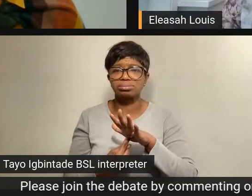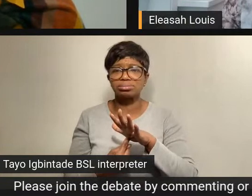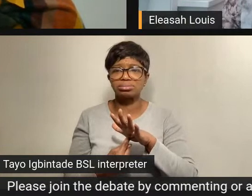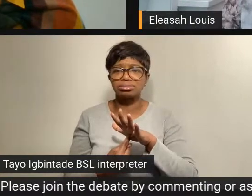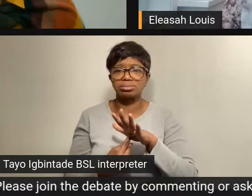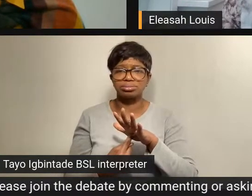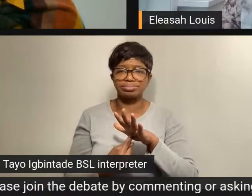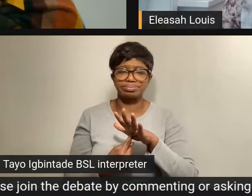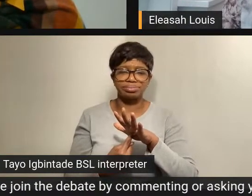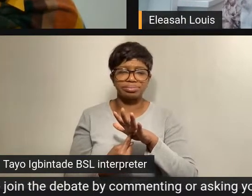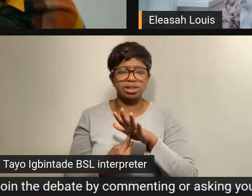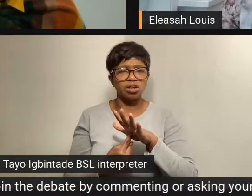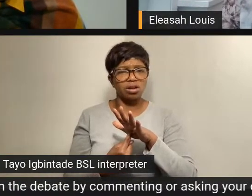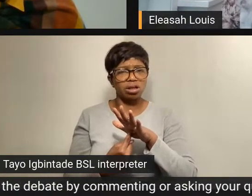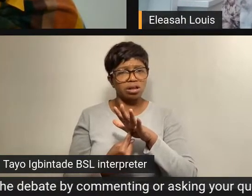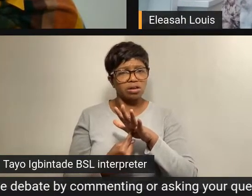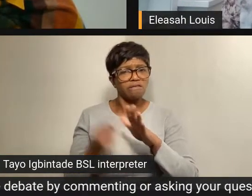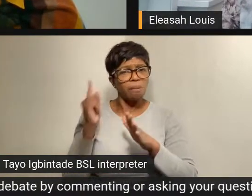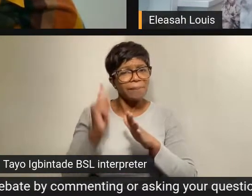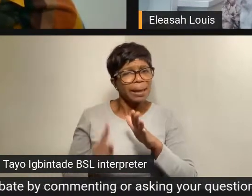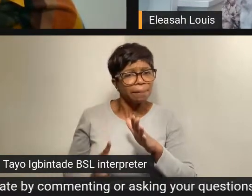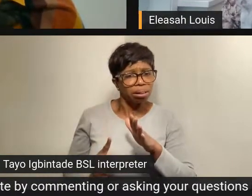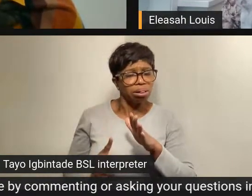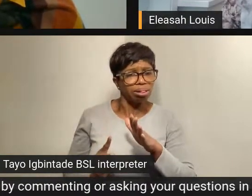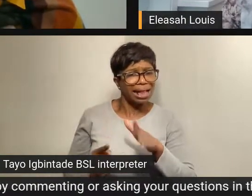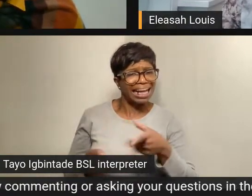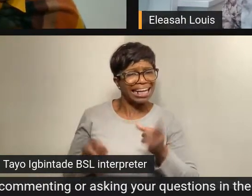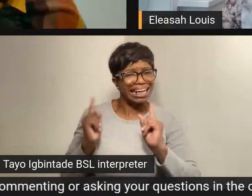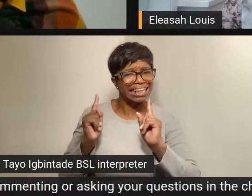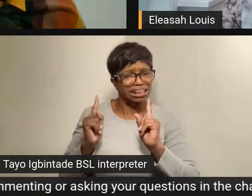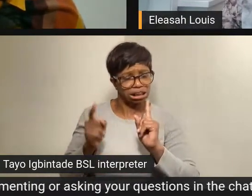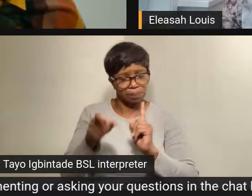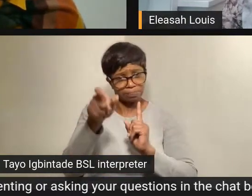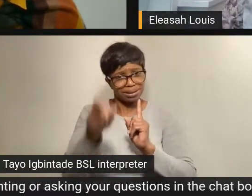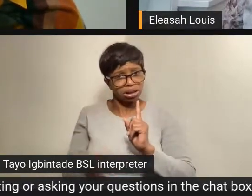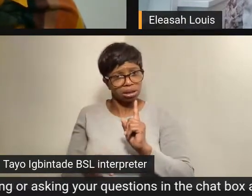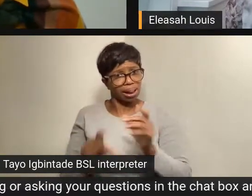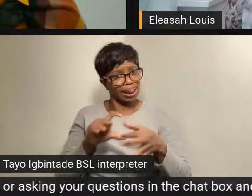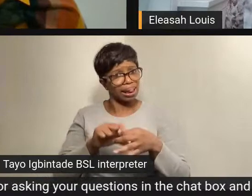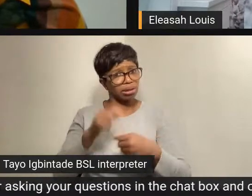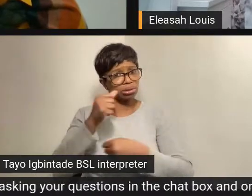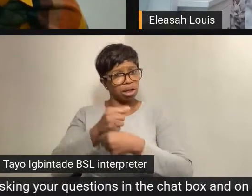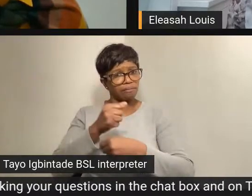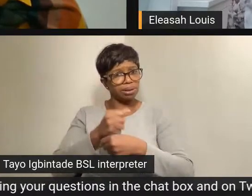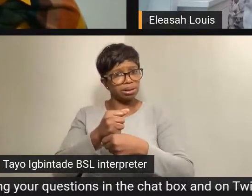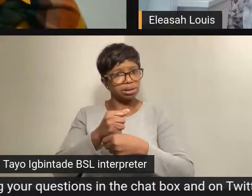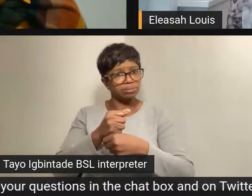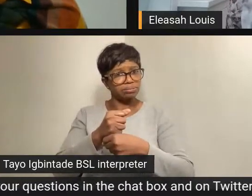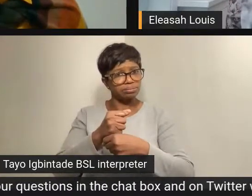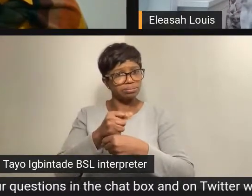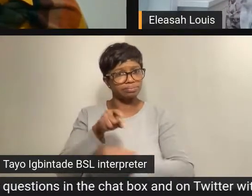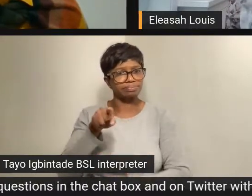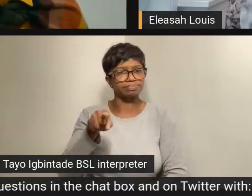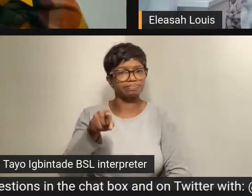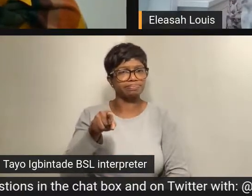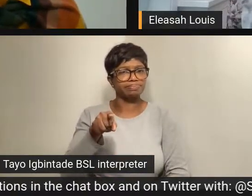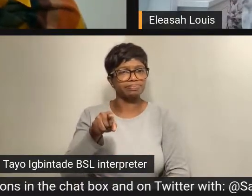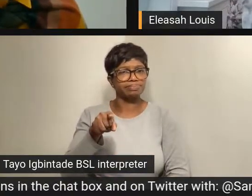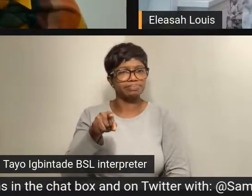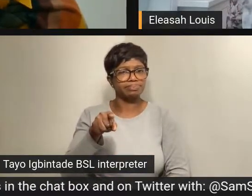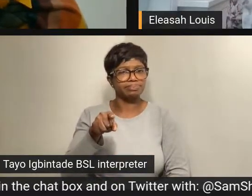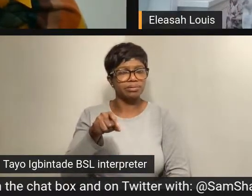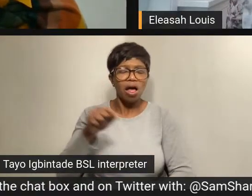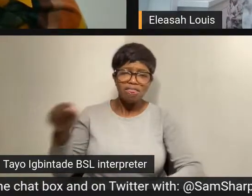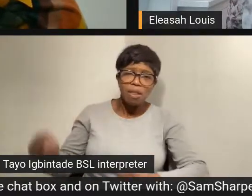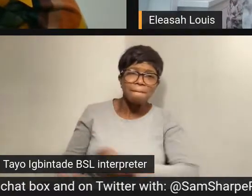in leadership positions in terms of our government. The power of the